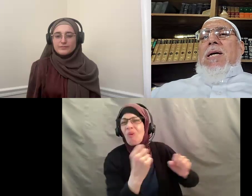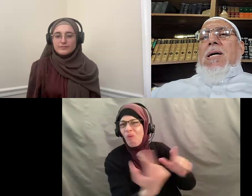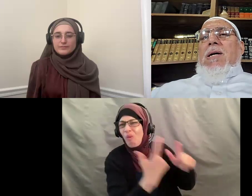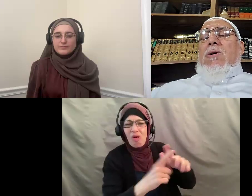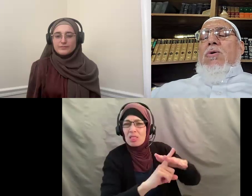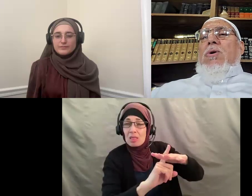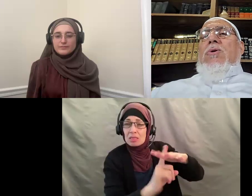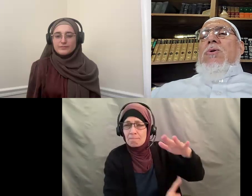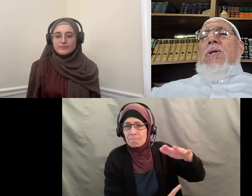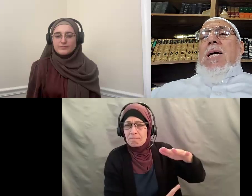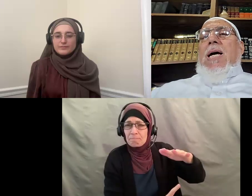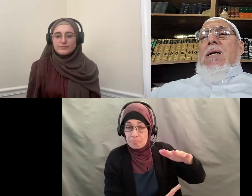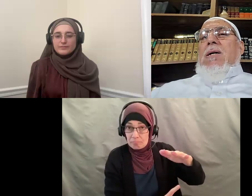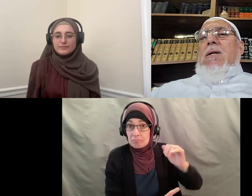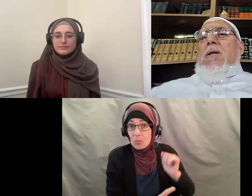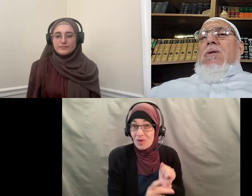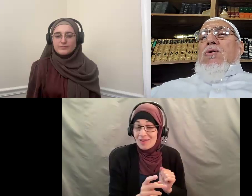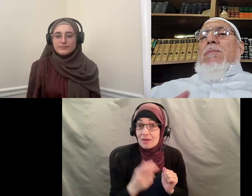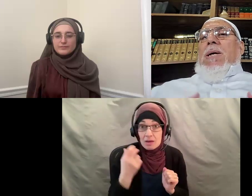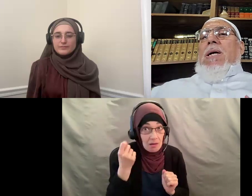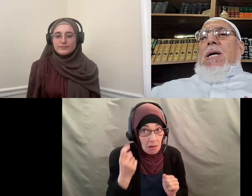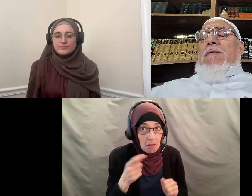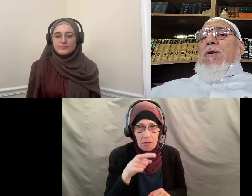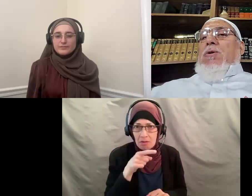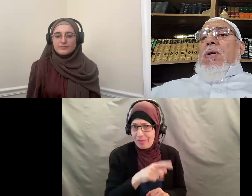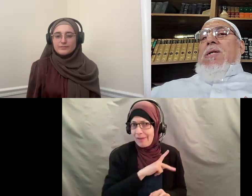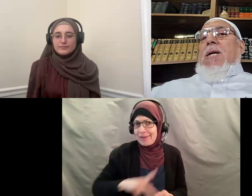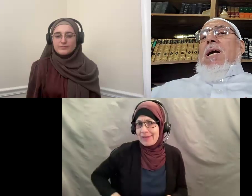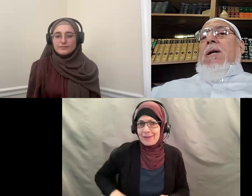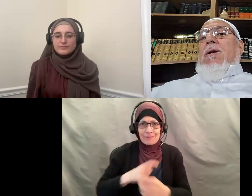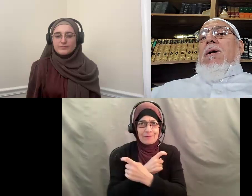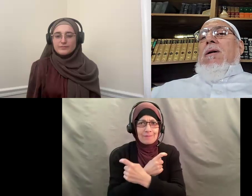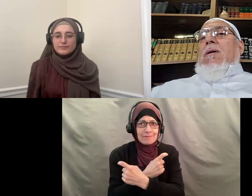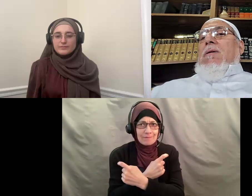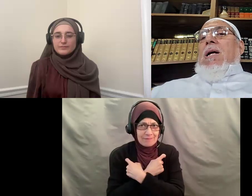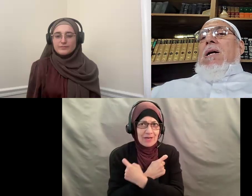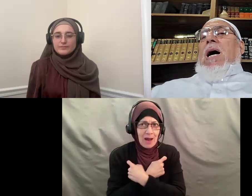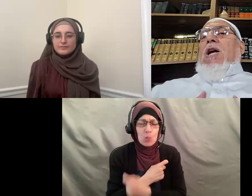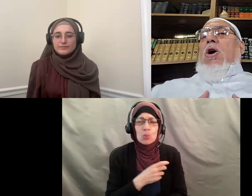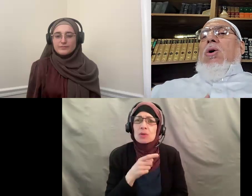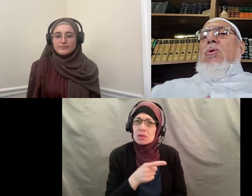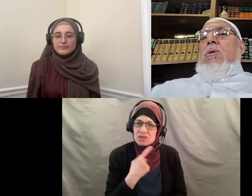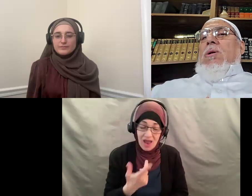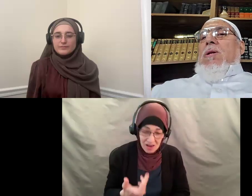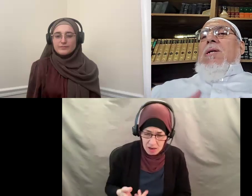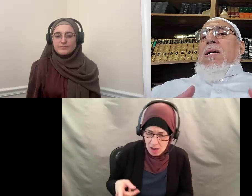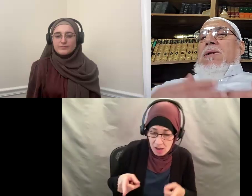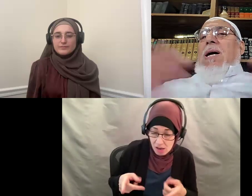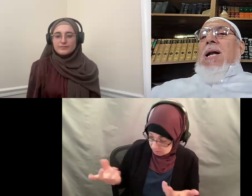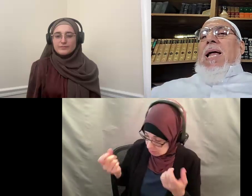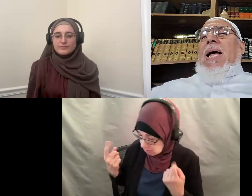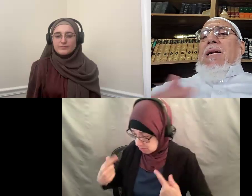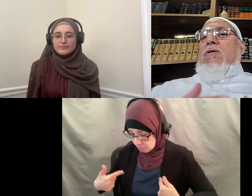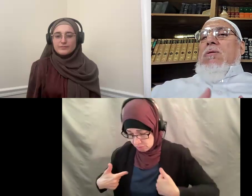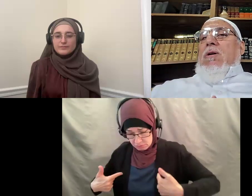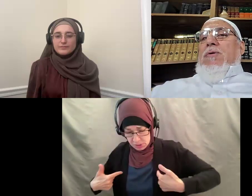This is a king who used to say, to me have you not seen that I own this